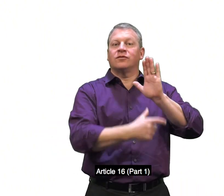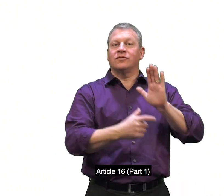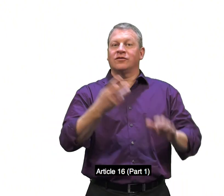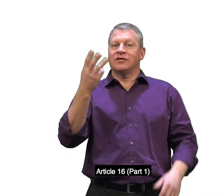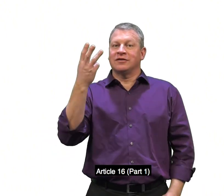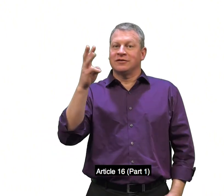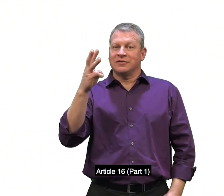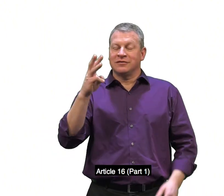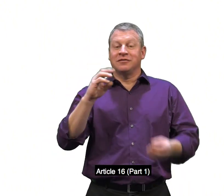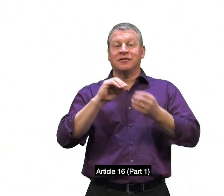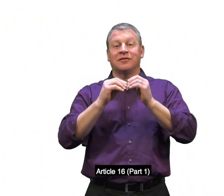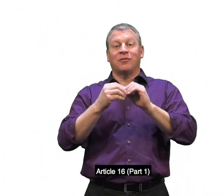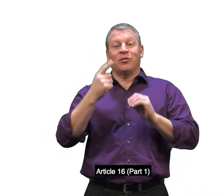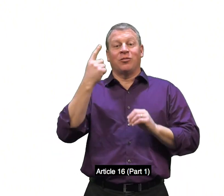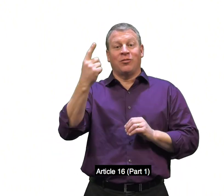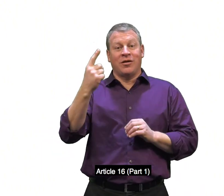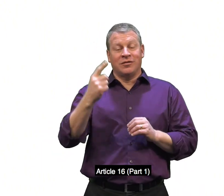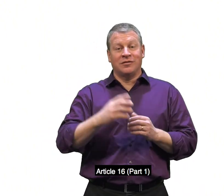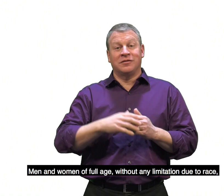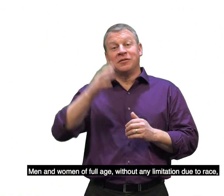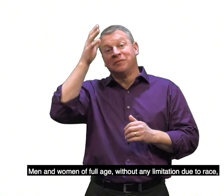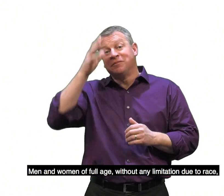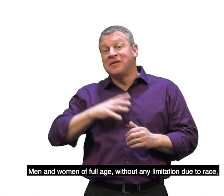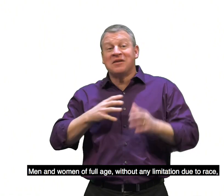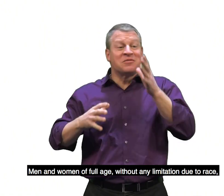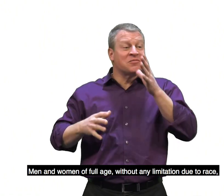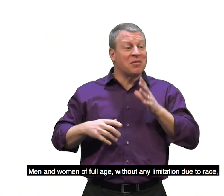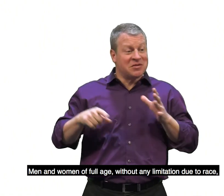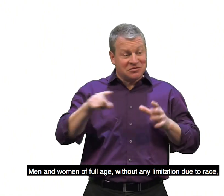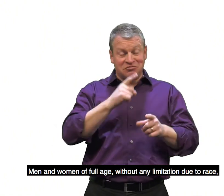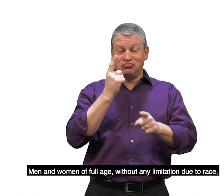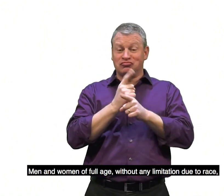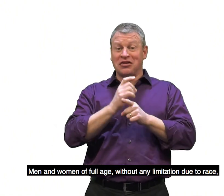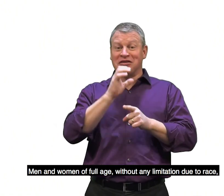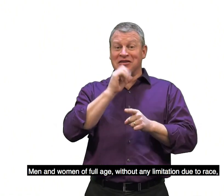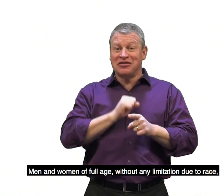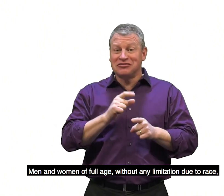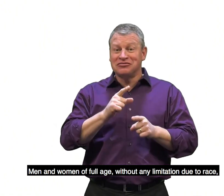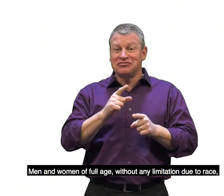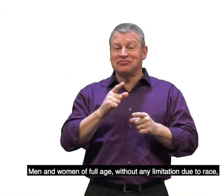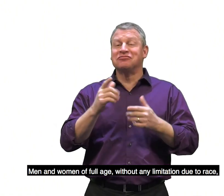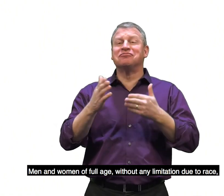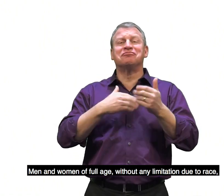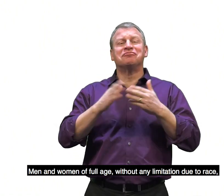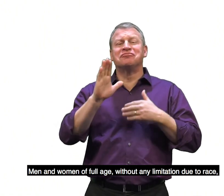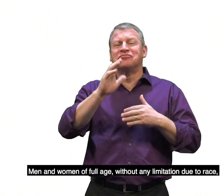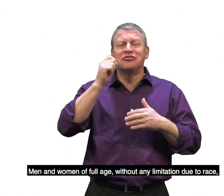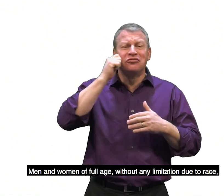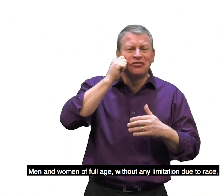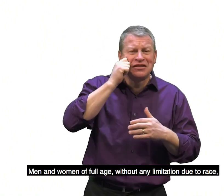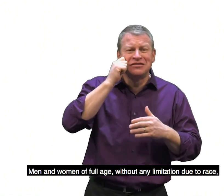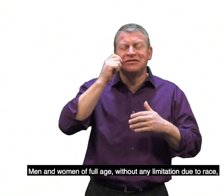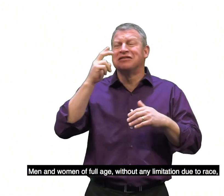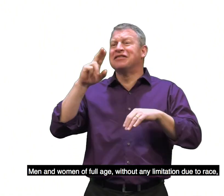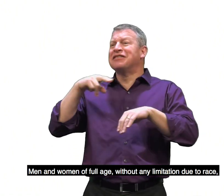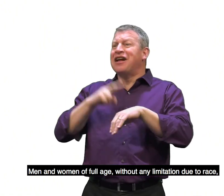Article 16, Part 1. Men and women of full age without any limitation due to